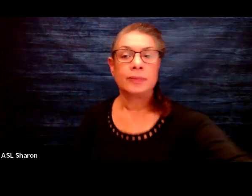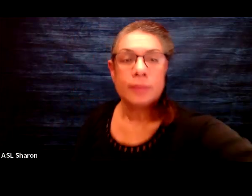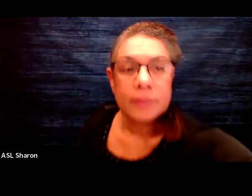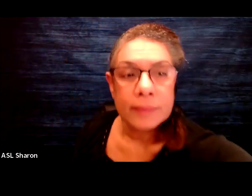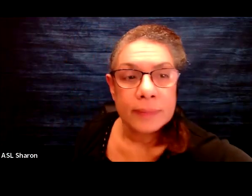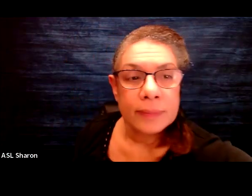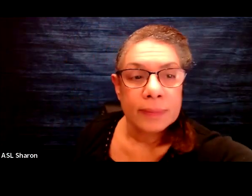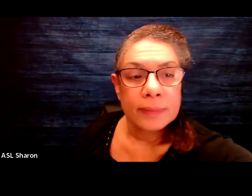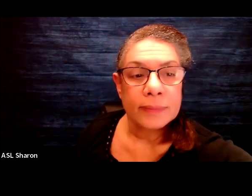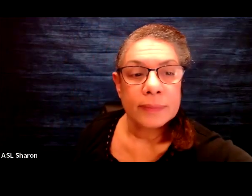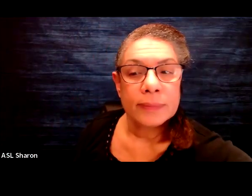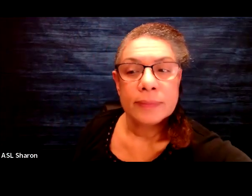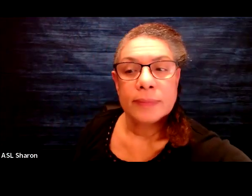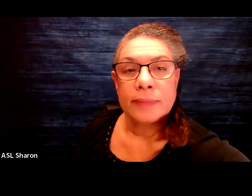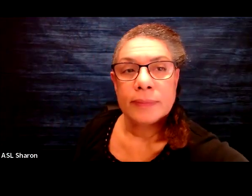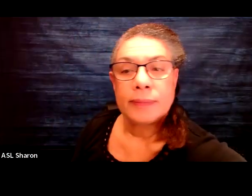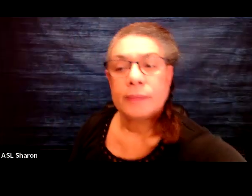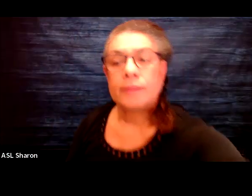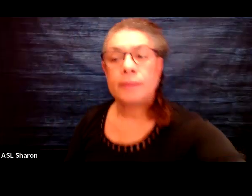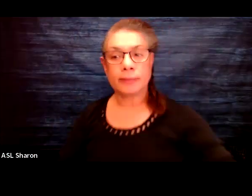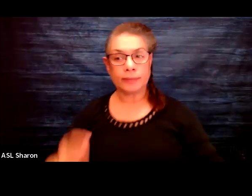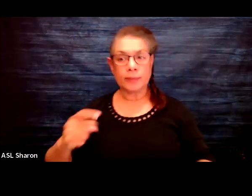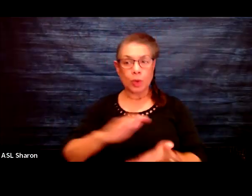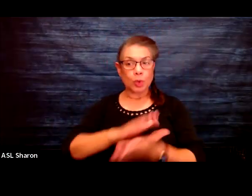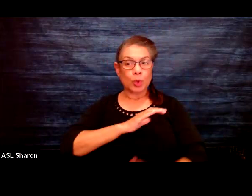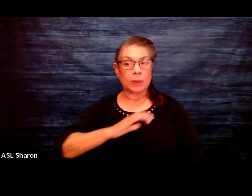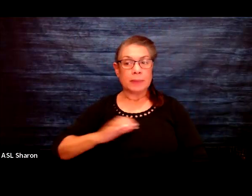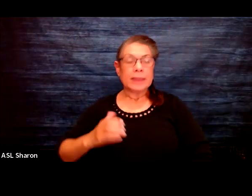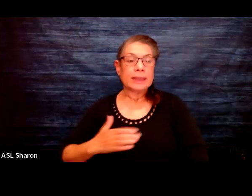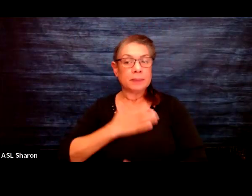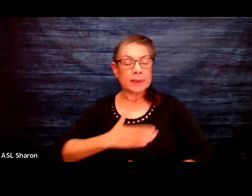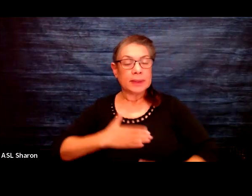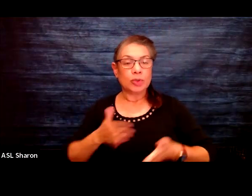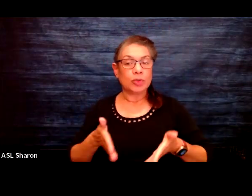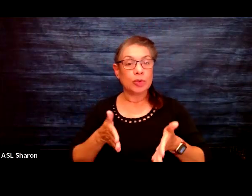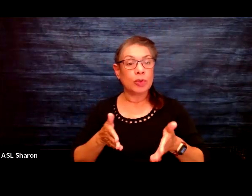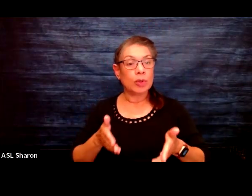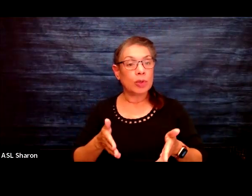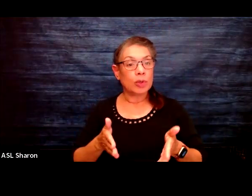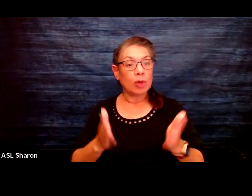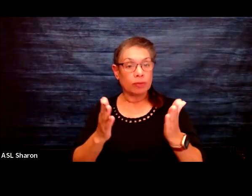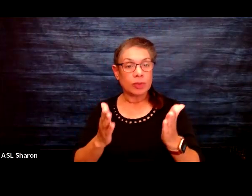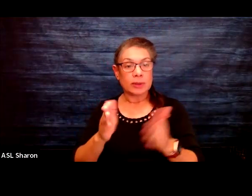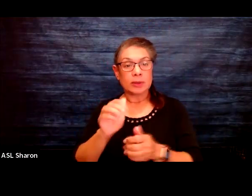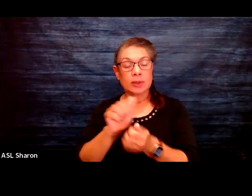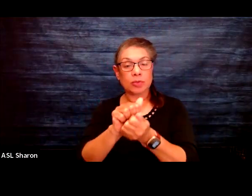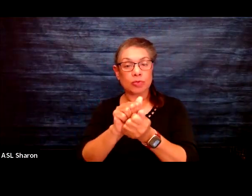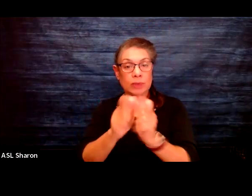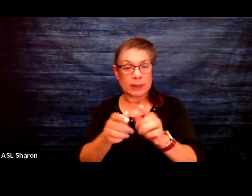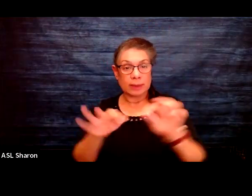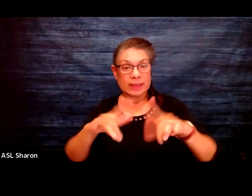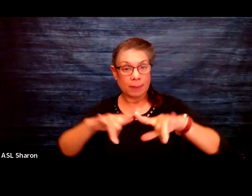The committee is pleased to offer live, simultaneous interpretation virtually in Spanish, Haitian